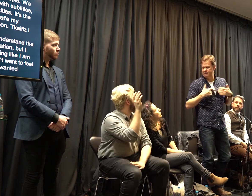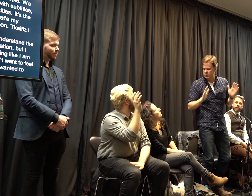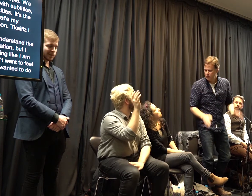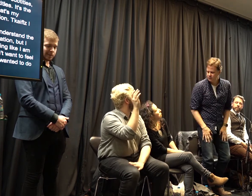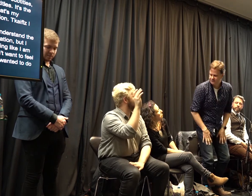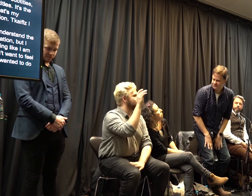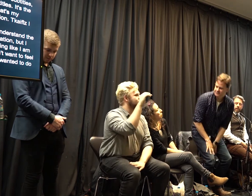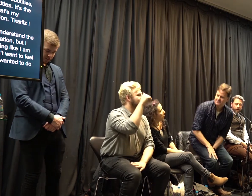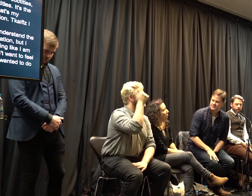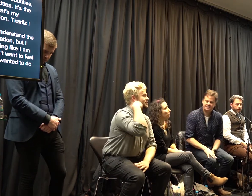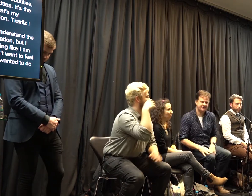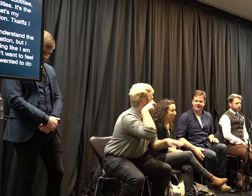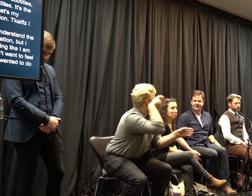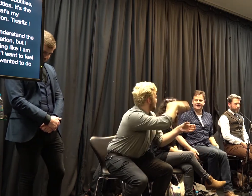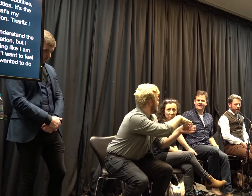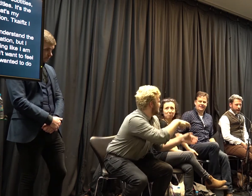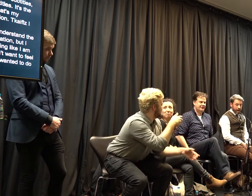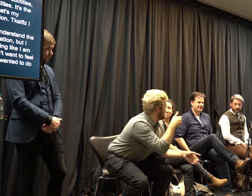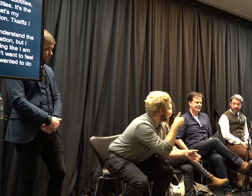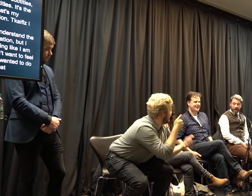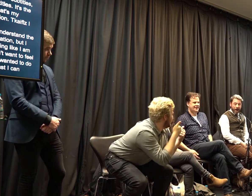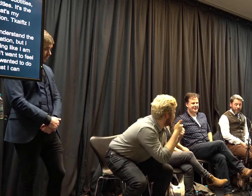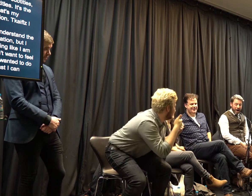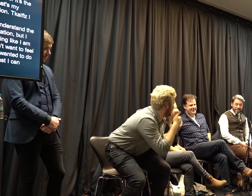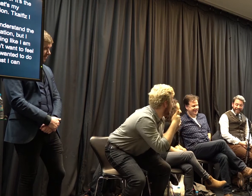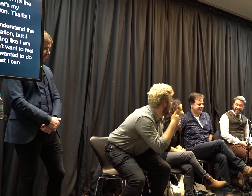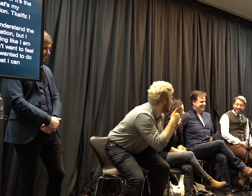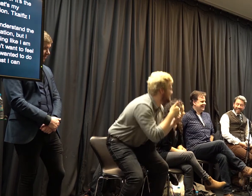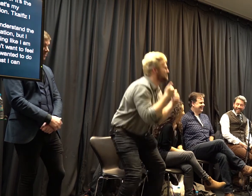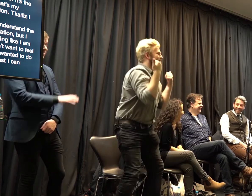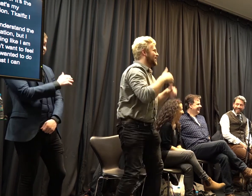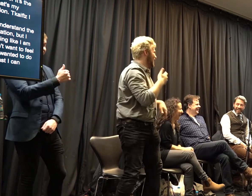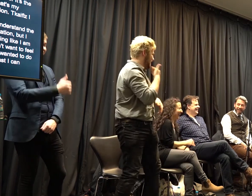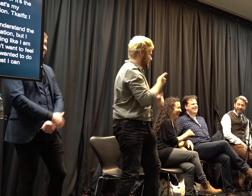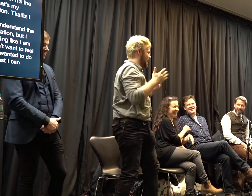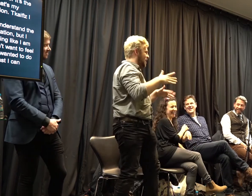then I can enjoy my evening watching sign language. That's my opinion. I want to.